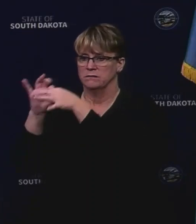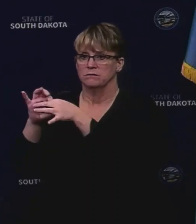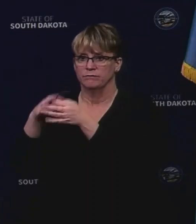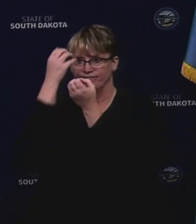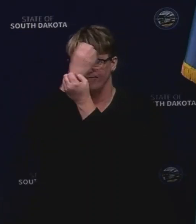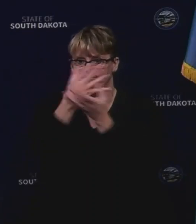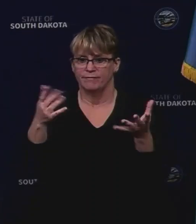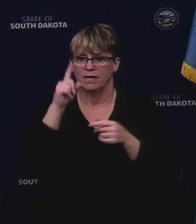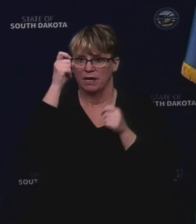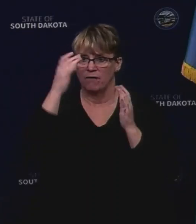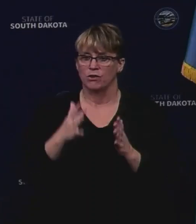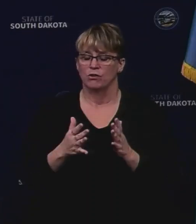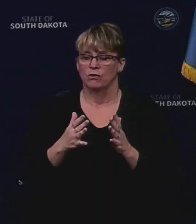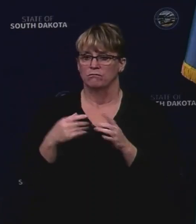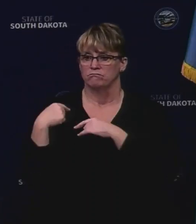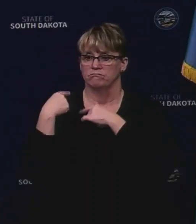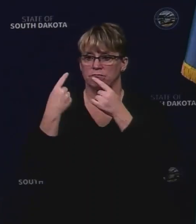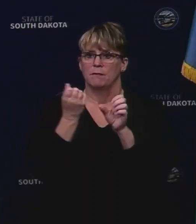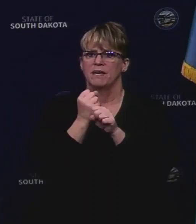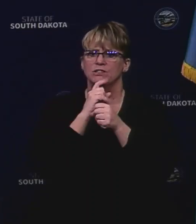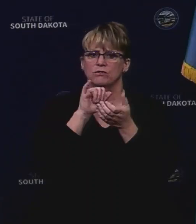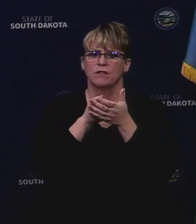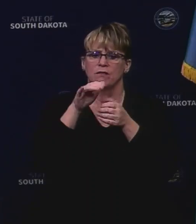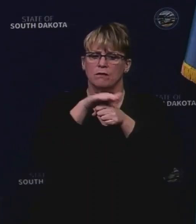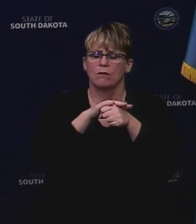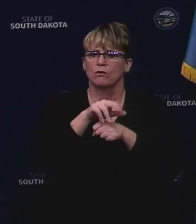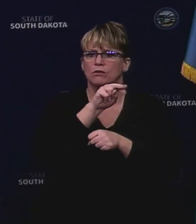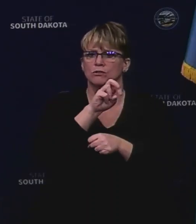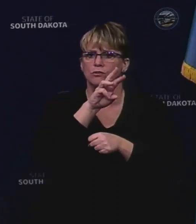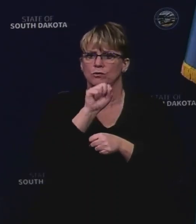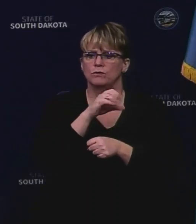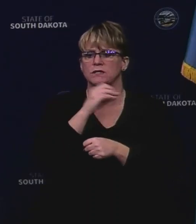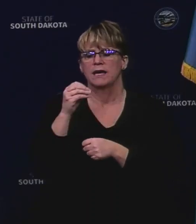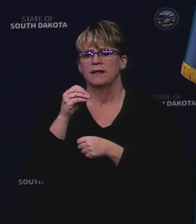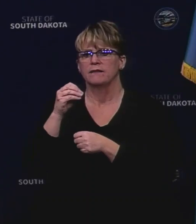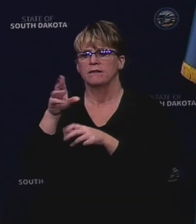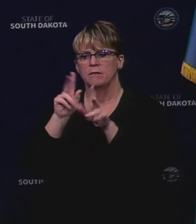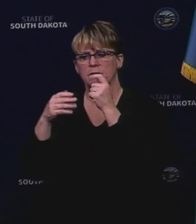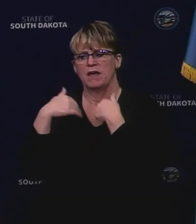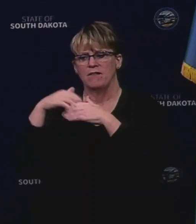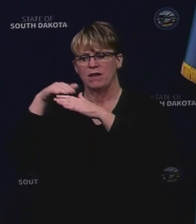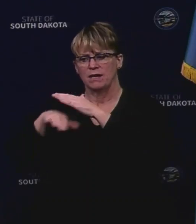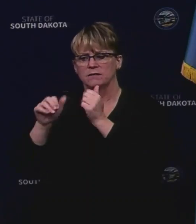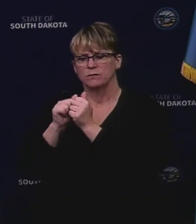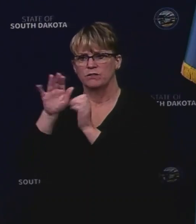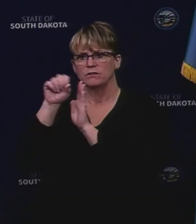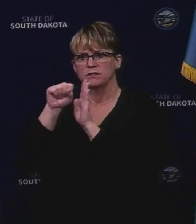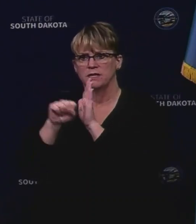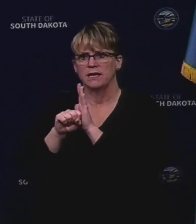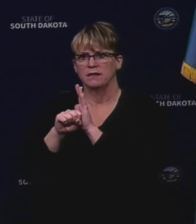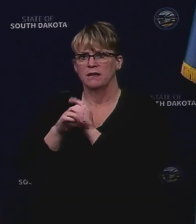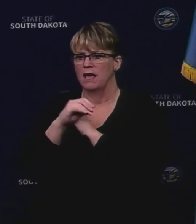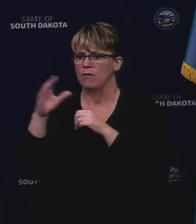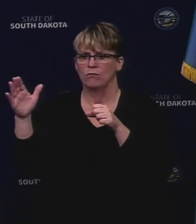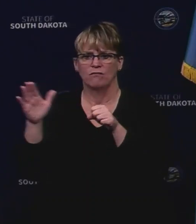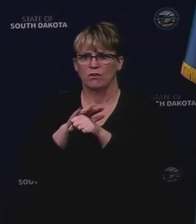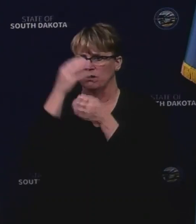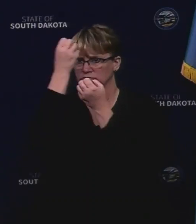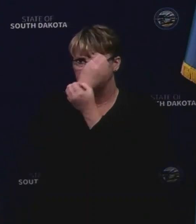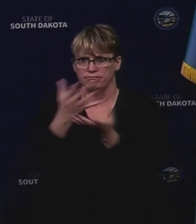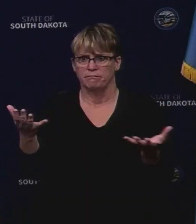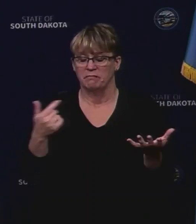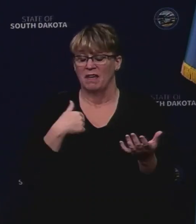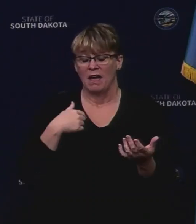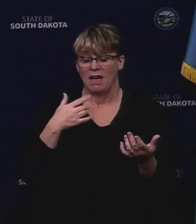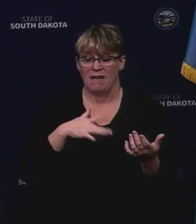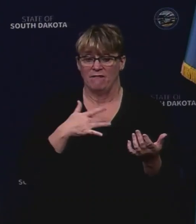we've ever been, and to make sure that our local news stations and the public had access to their state government and were fully informed. And I think